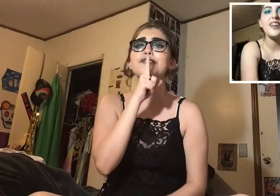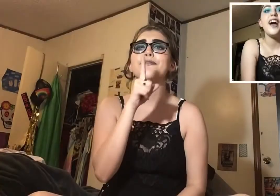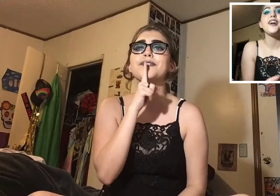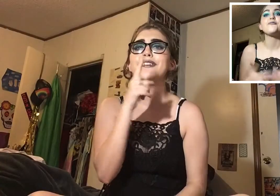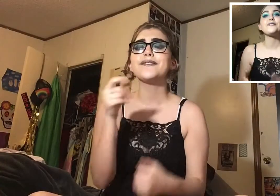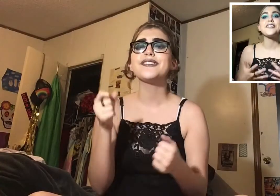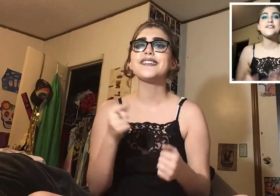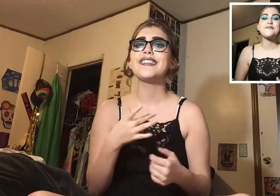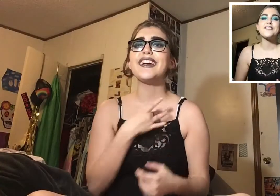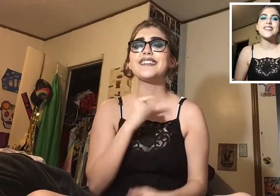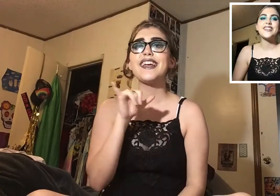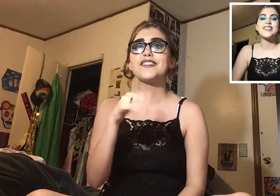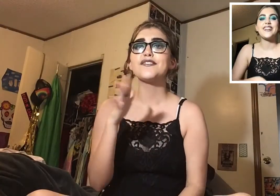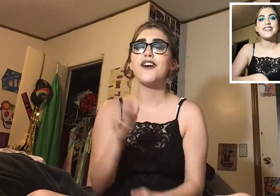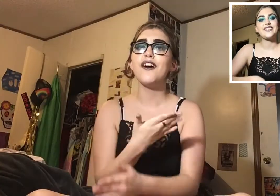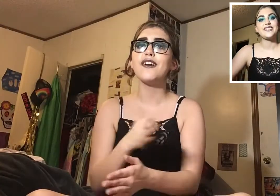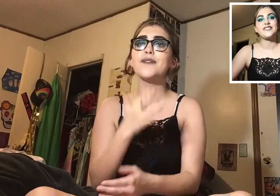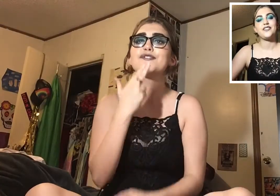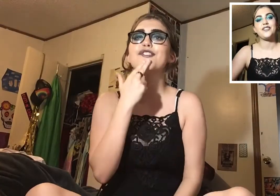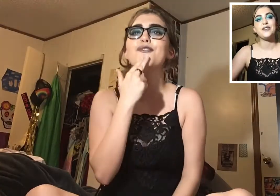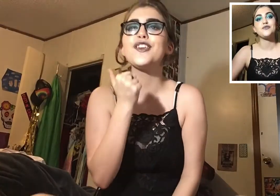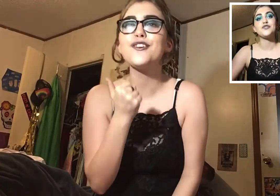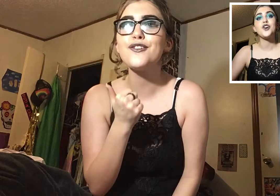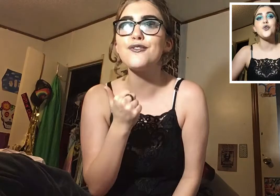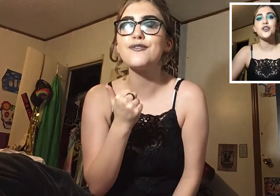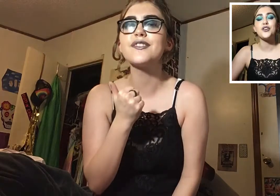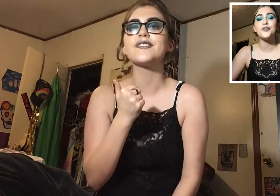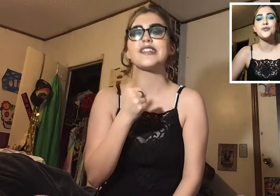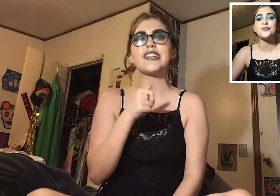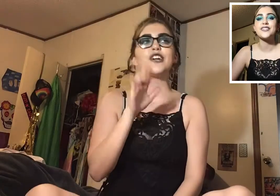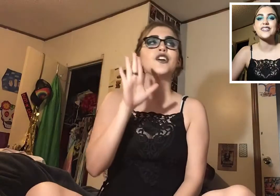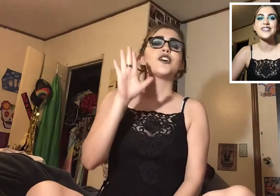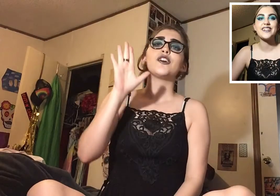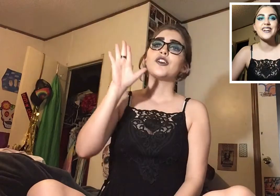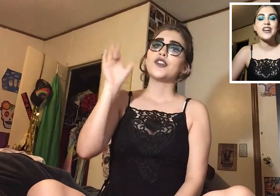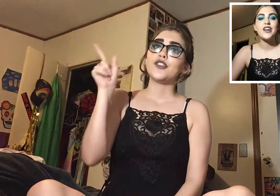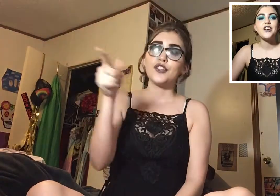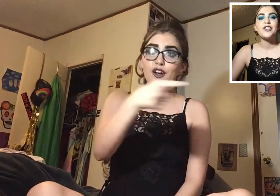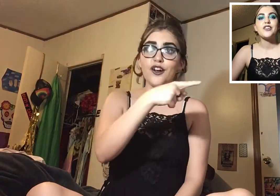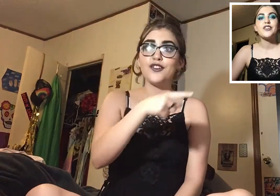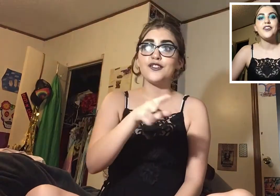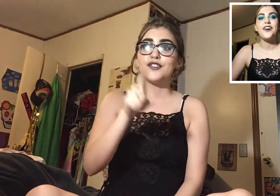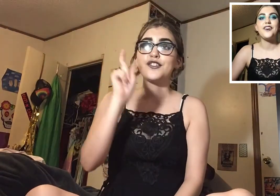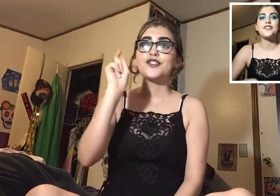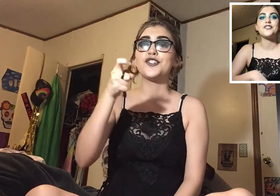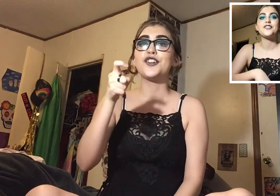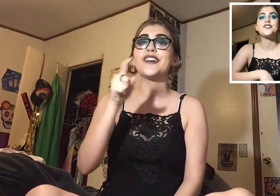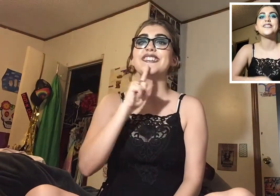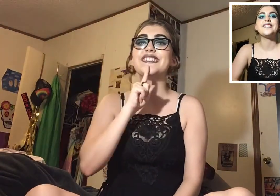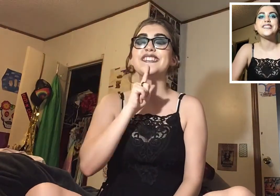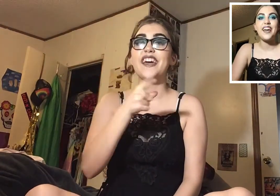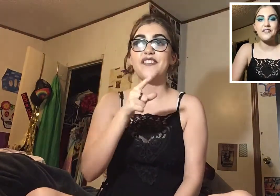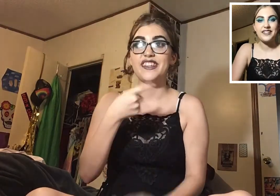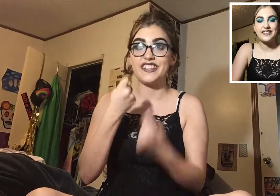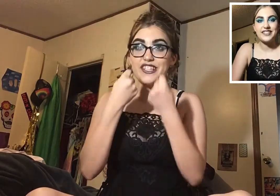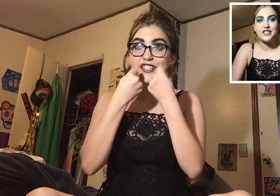I really liked this song. It was so cute. Y'all should definitely try